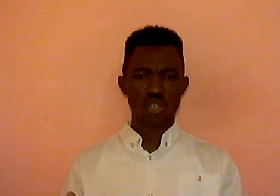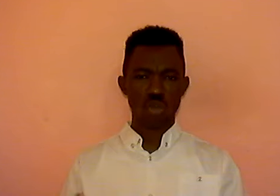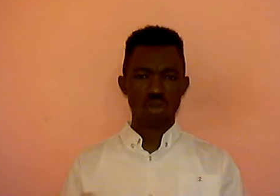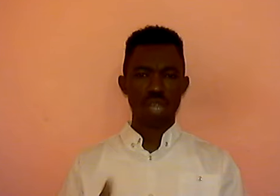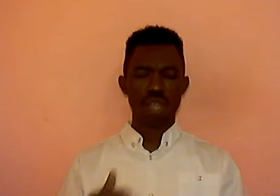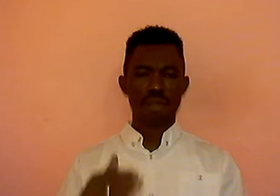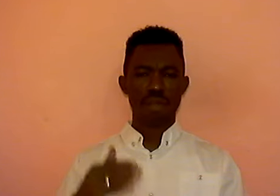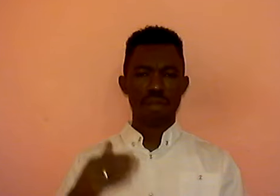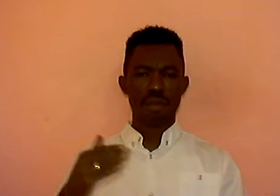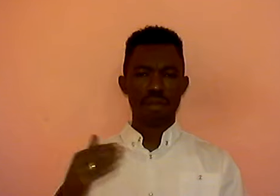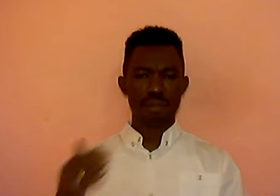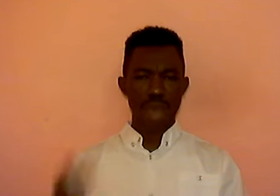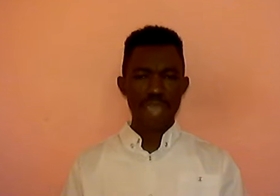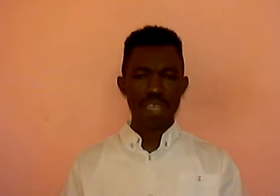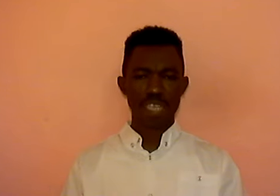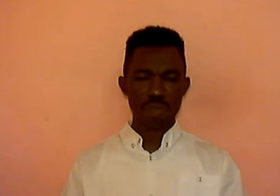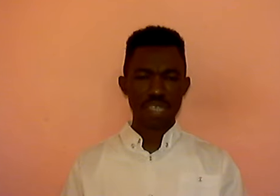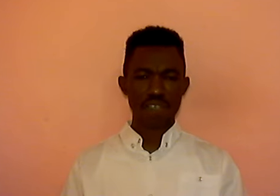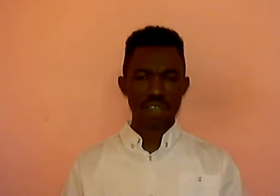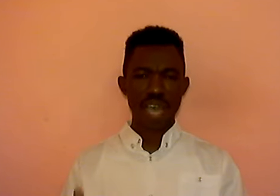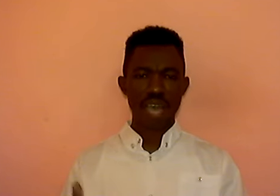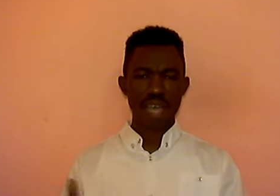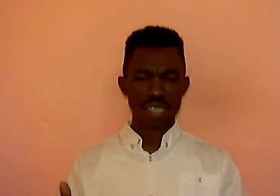mansion, buy expensive cars,